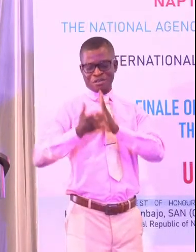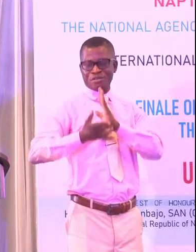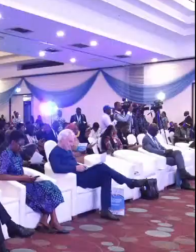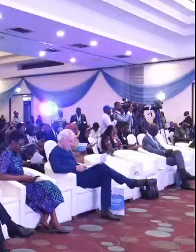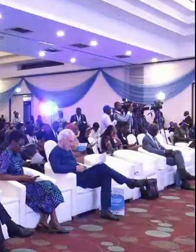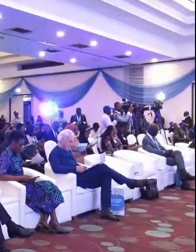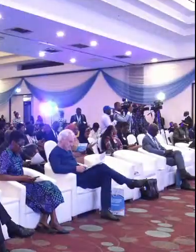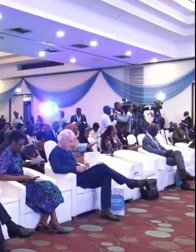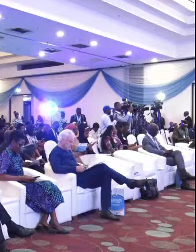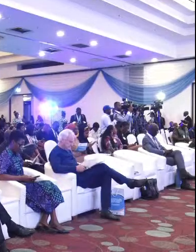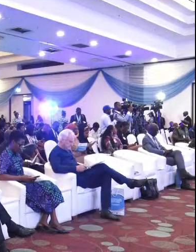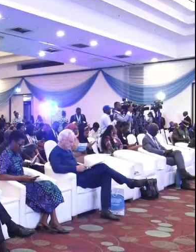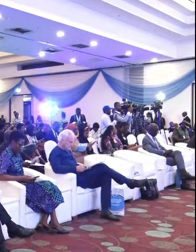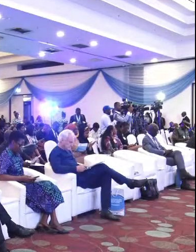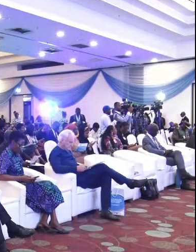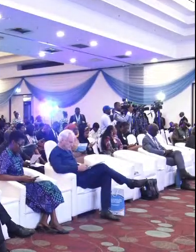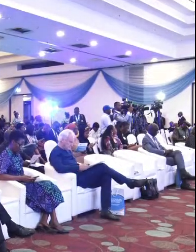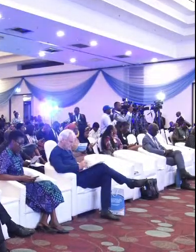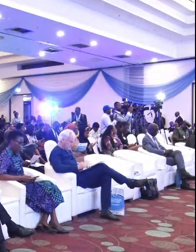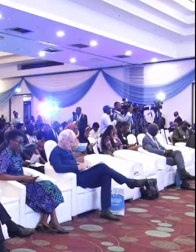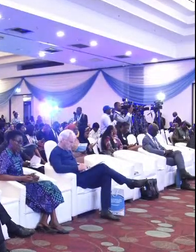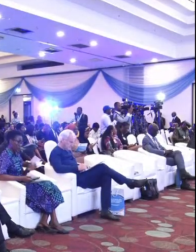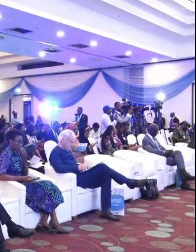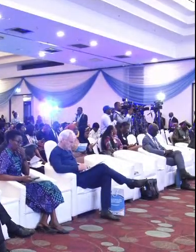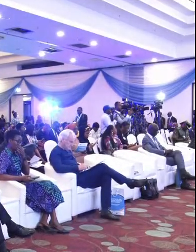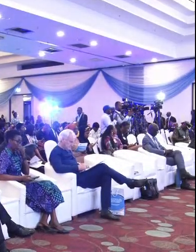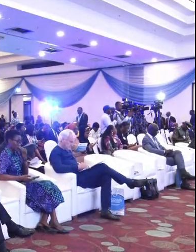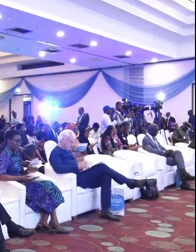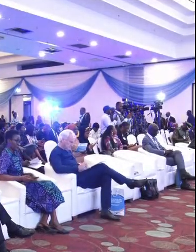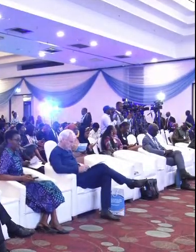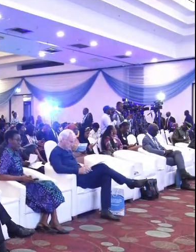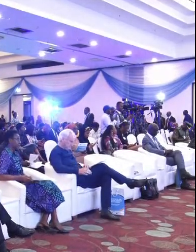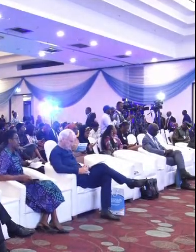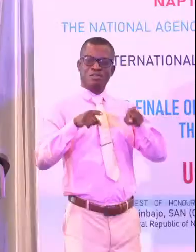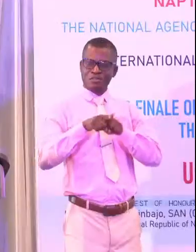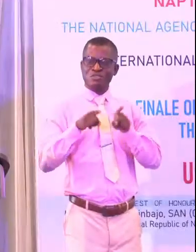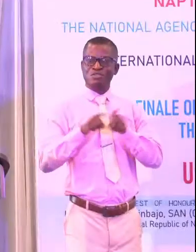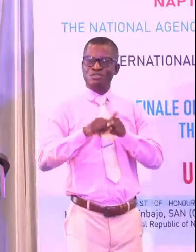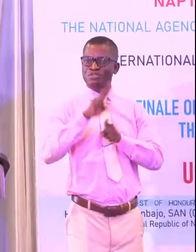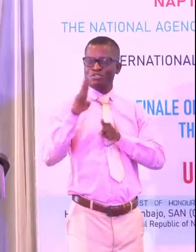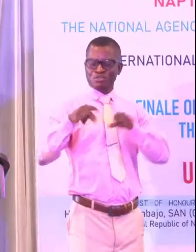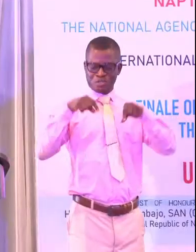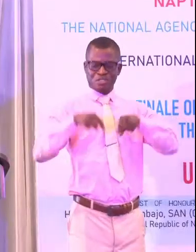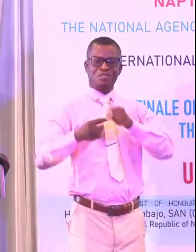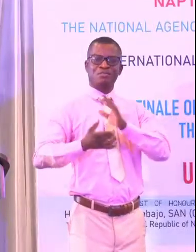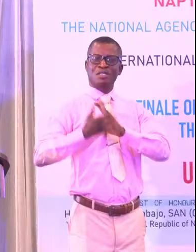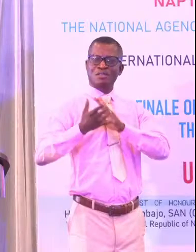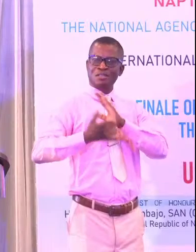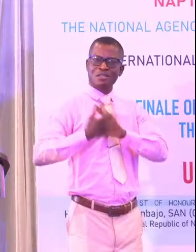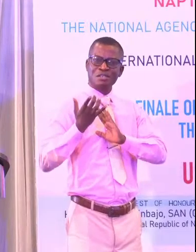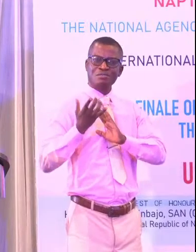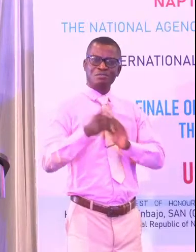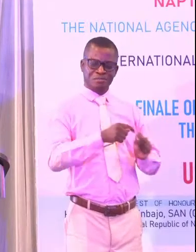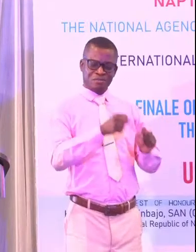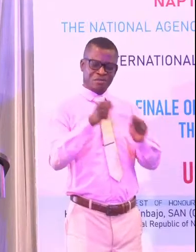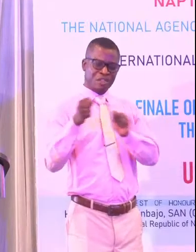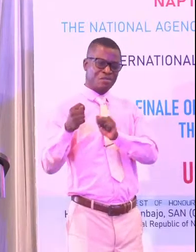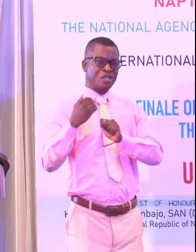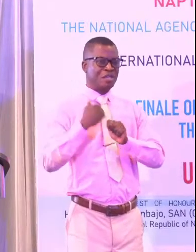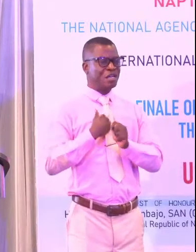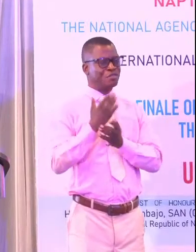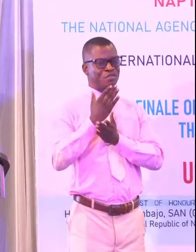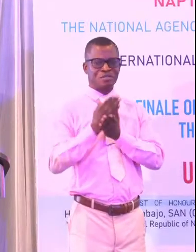communication. Because human traffickers have also caught on this digital transformation, there is an obvious shift